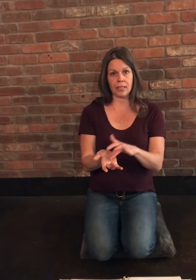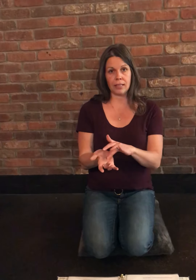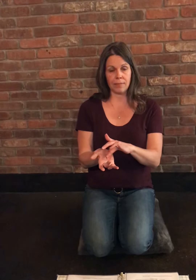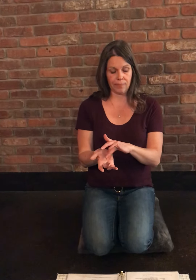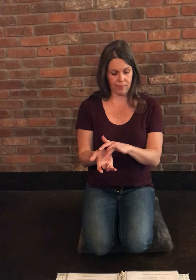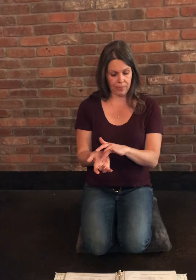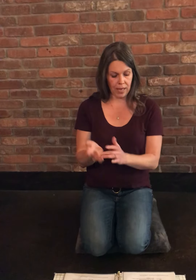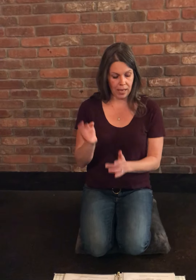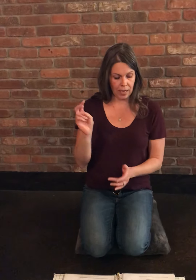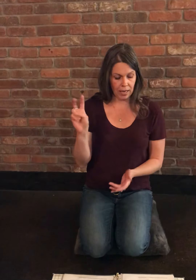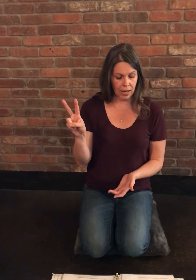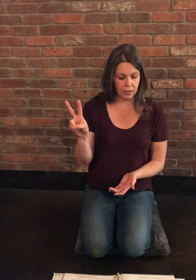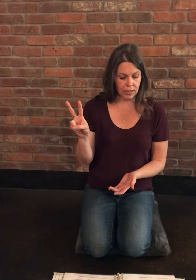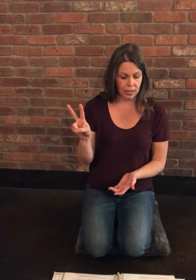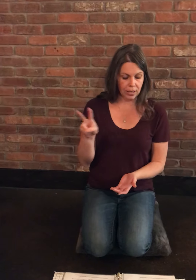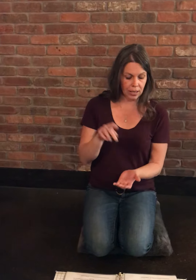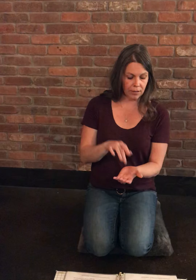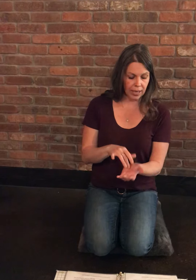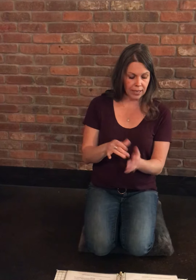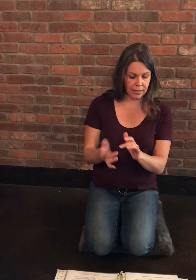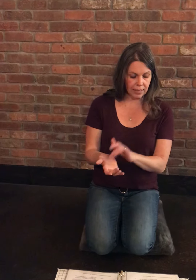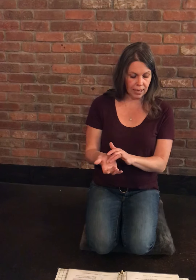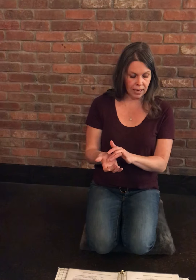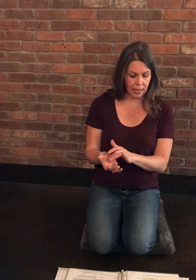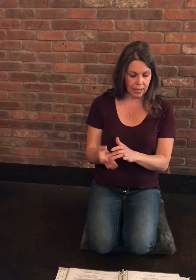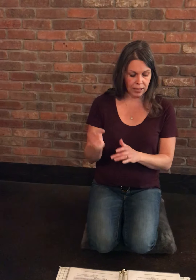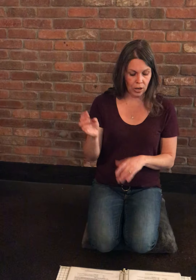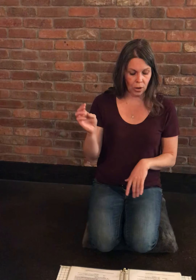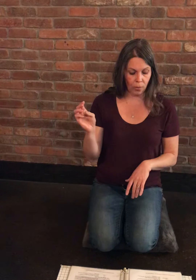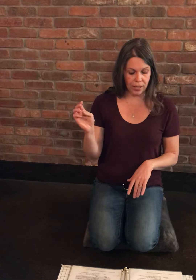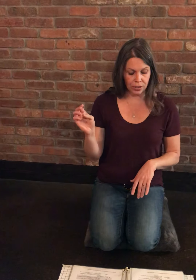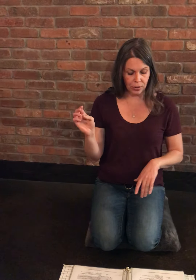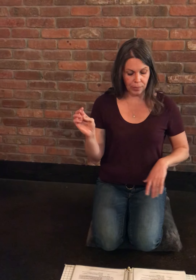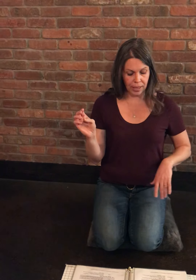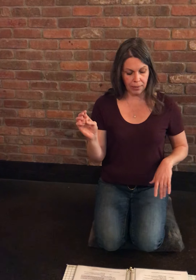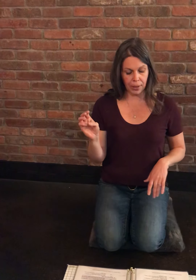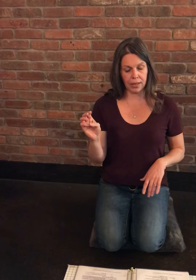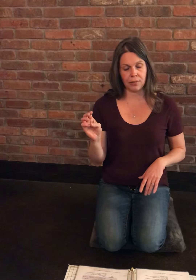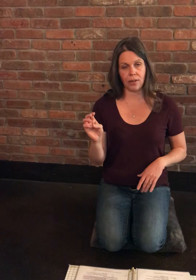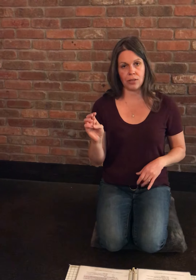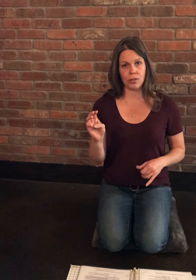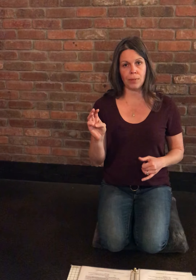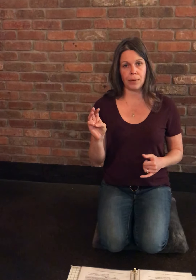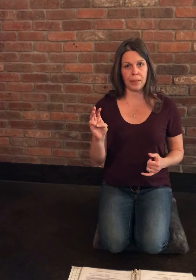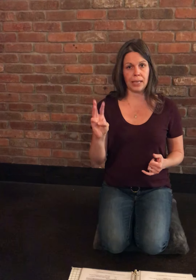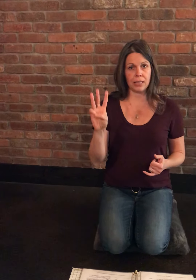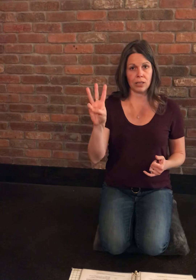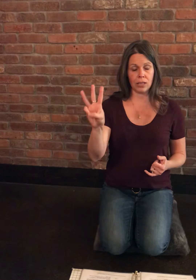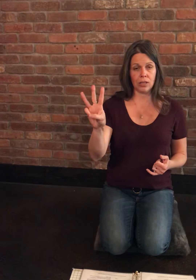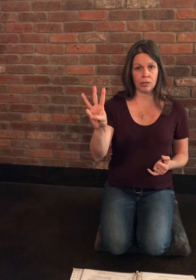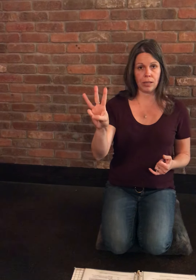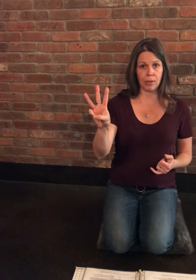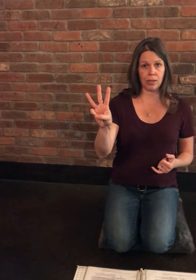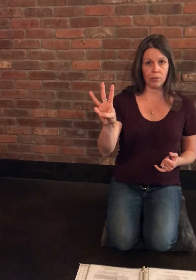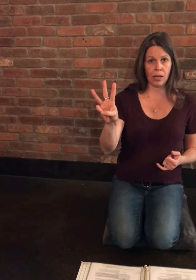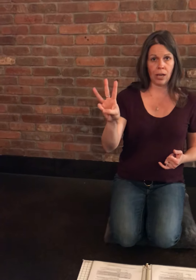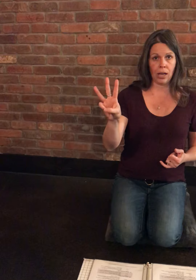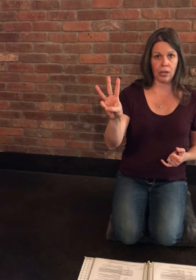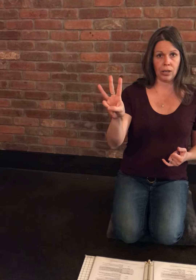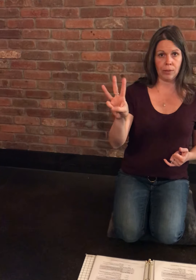Jesus. Council of Chalcedon. Western Roman Empire falls to barbarians. So you're going to do a W and you're going to